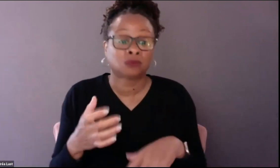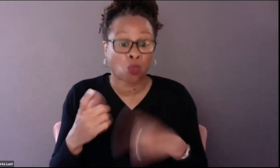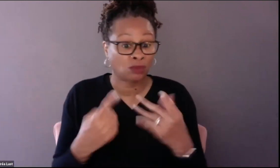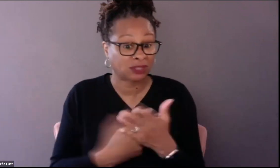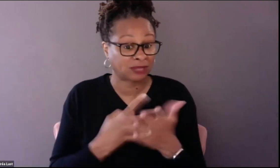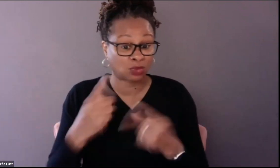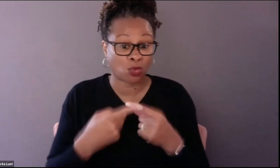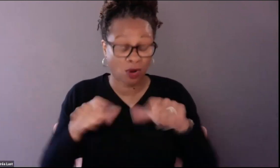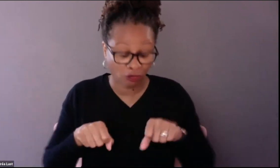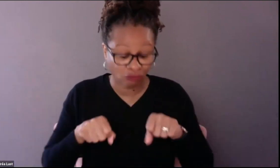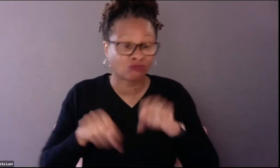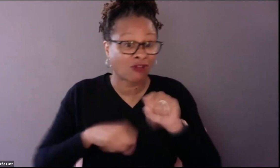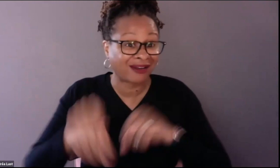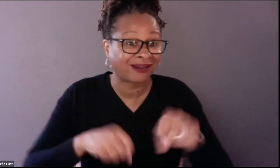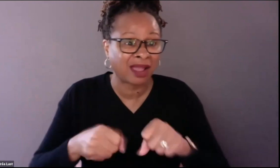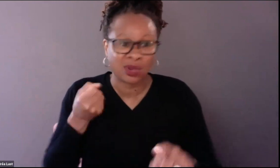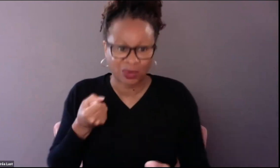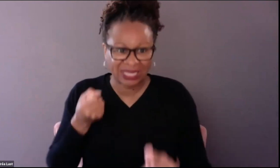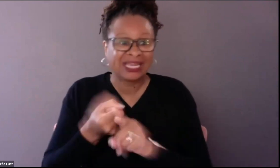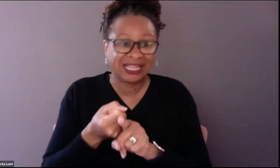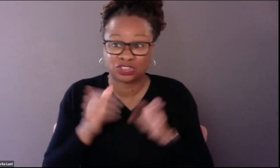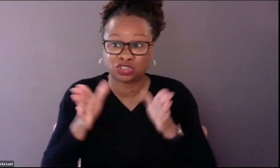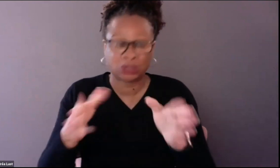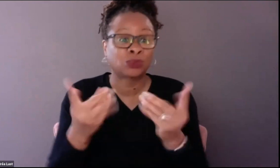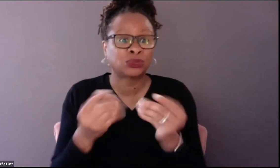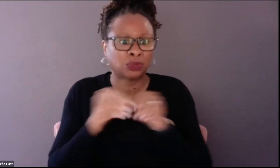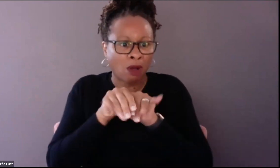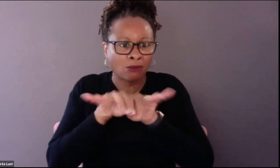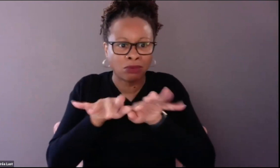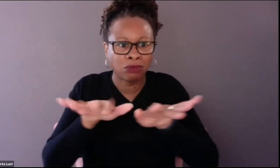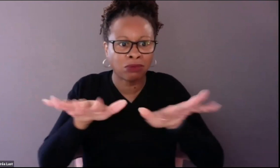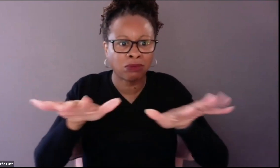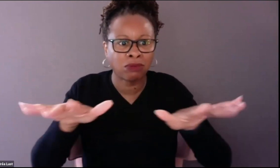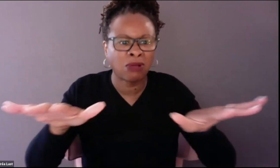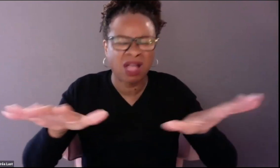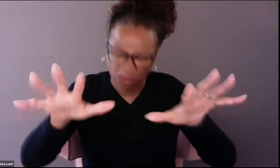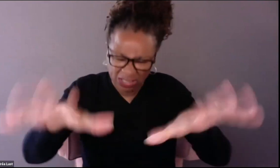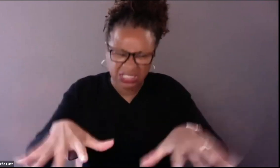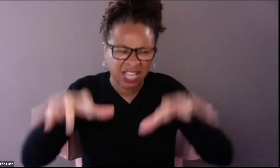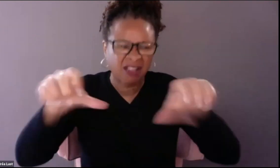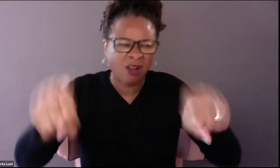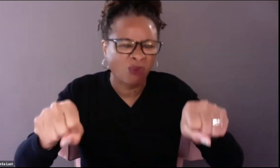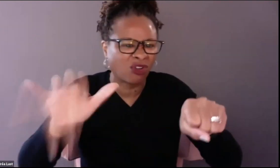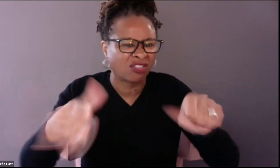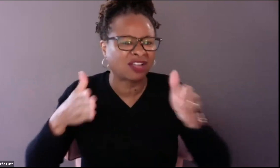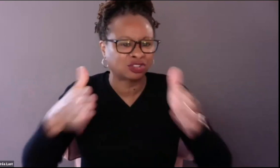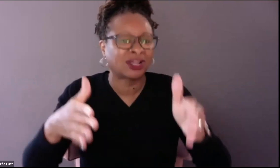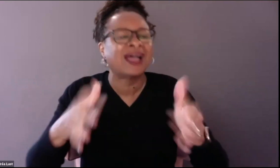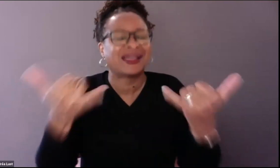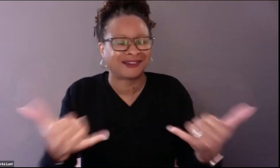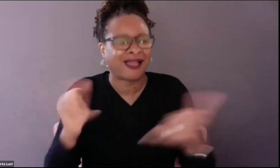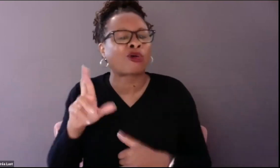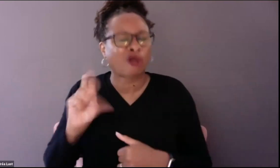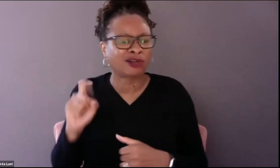we hit a street, we fan out and we take the street and the cars have to wait on us now. We own the